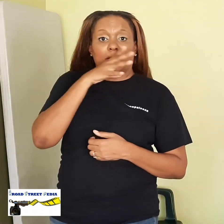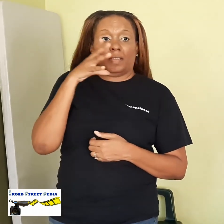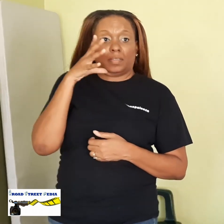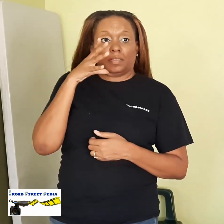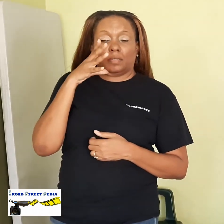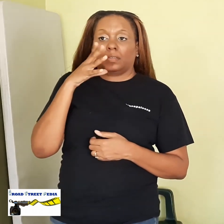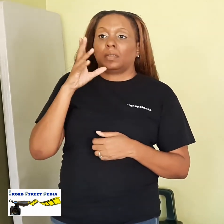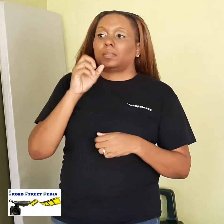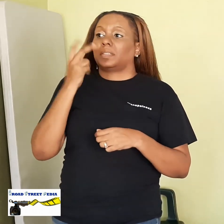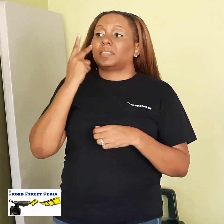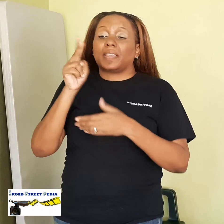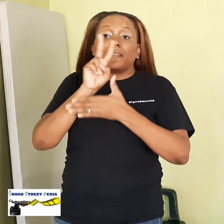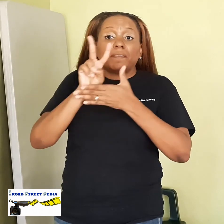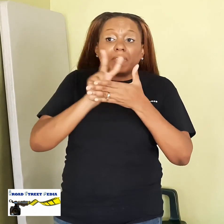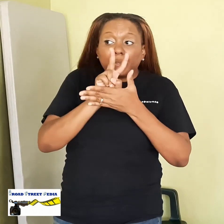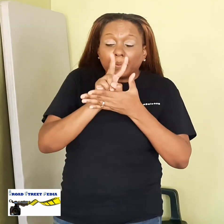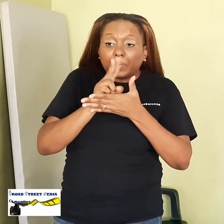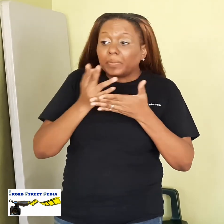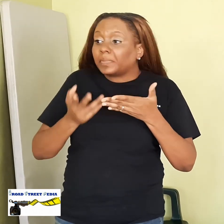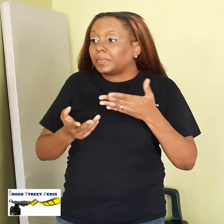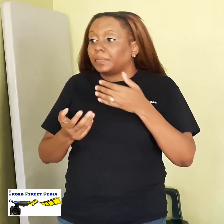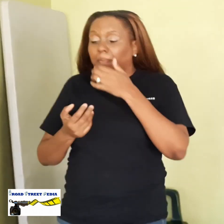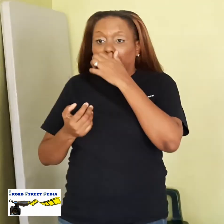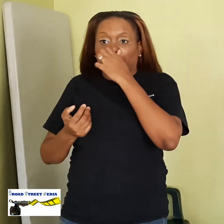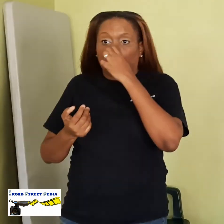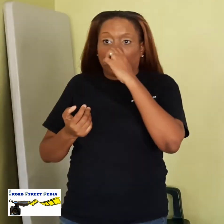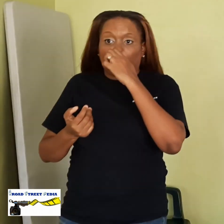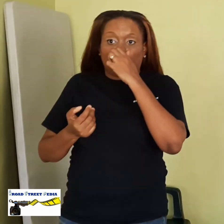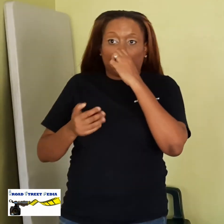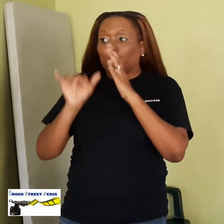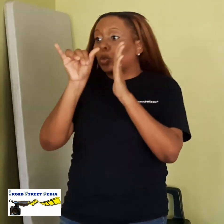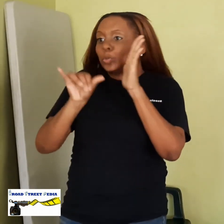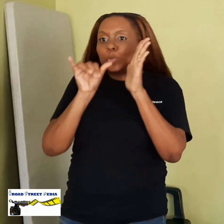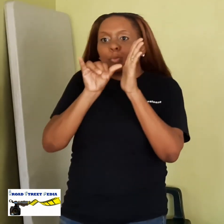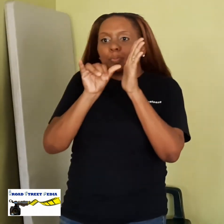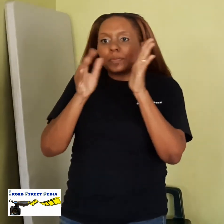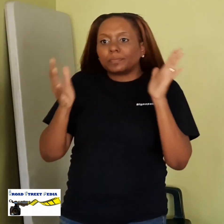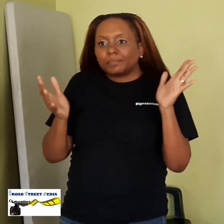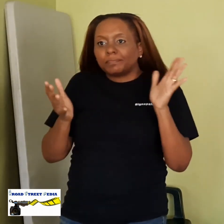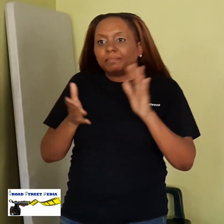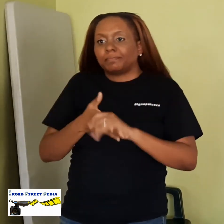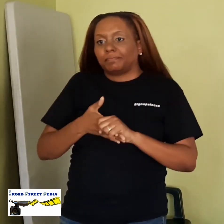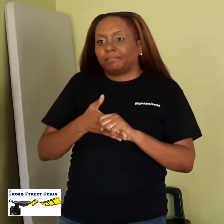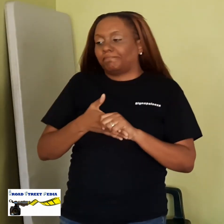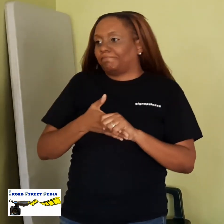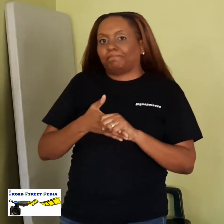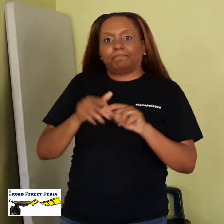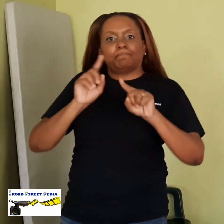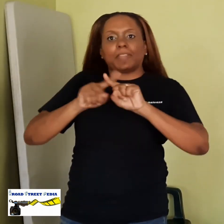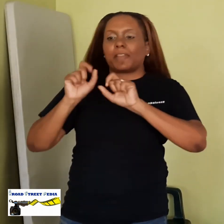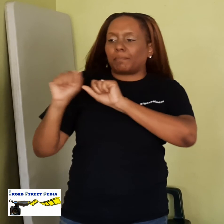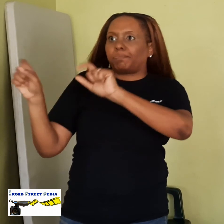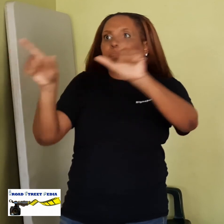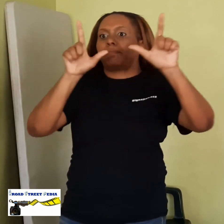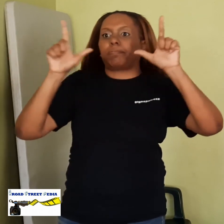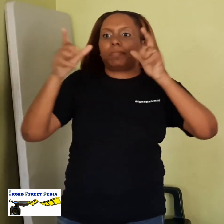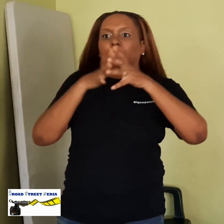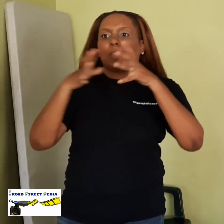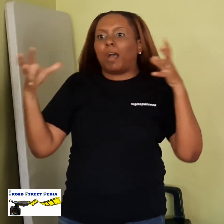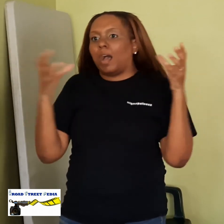your videos, how to grow them. You know, go on YouTube and you plug in everything, and there's a wealth of